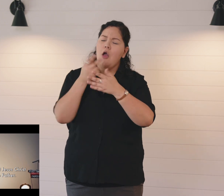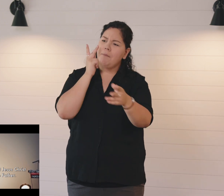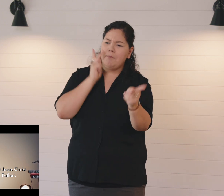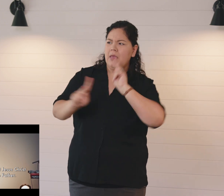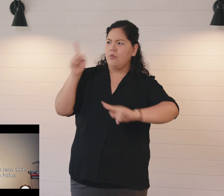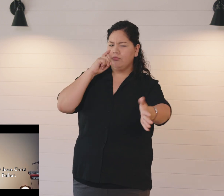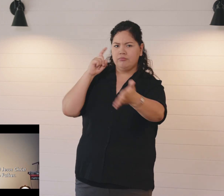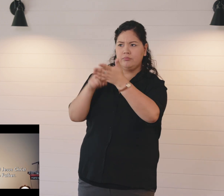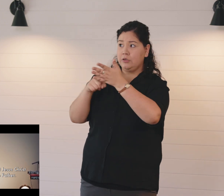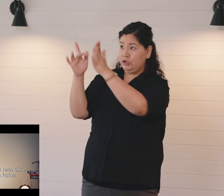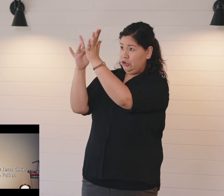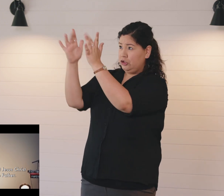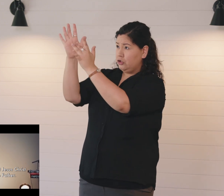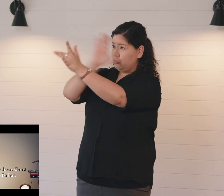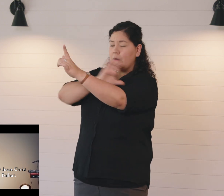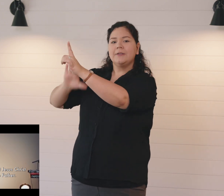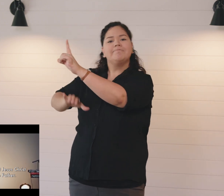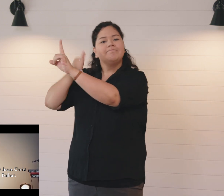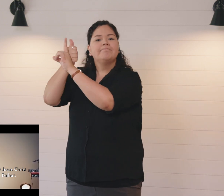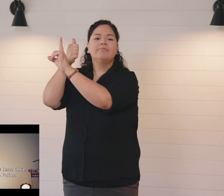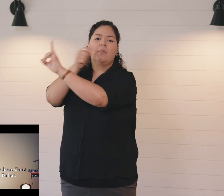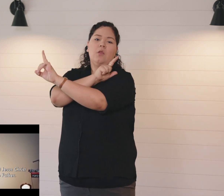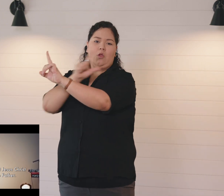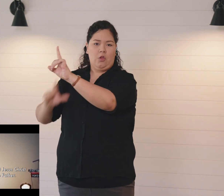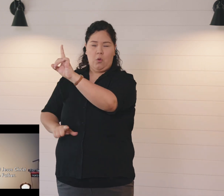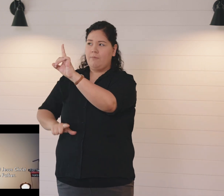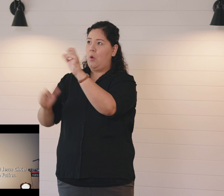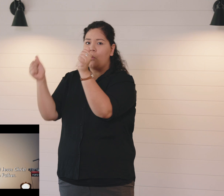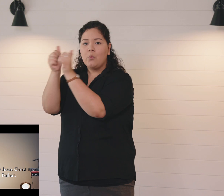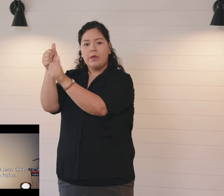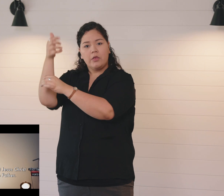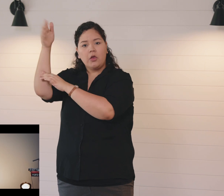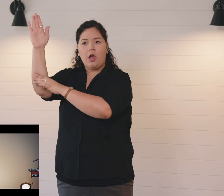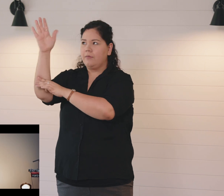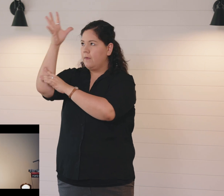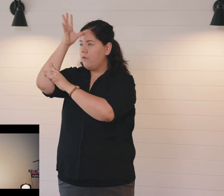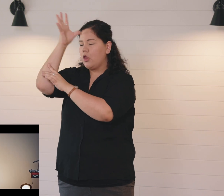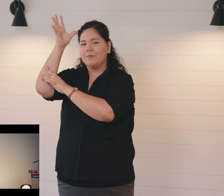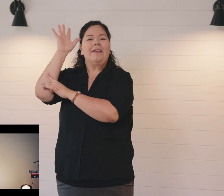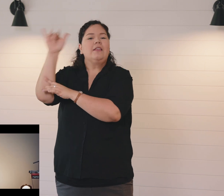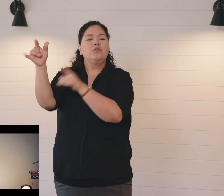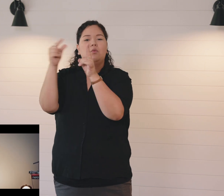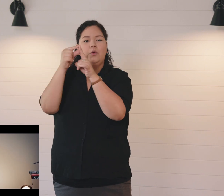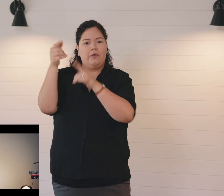that Jesus Christ is Lord, to the glory of God the Father. This is the word of the Lord.